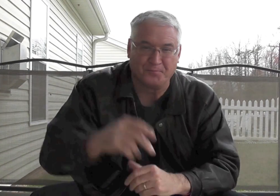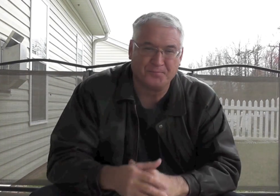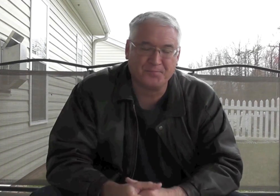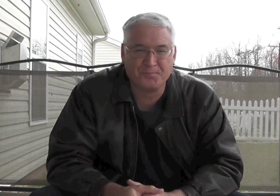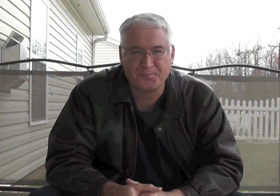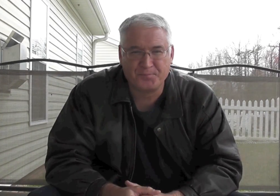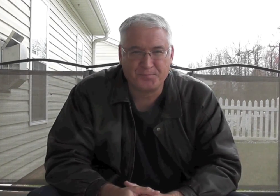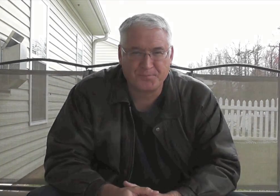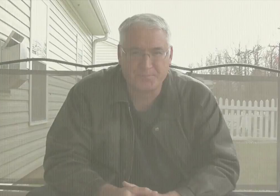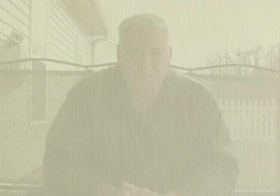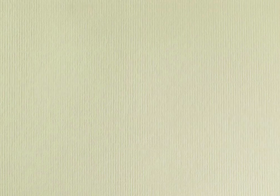later.